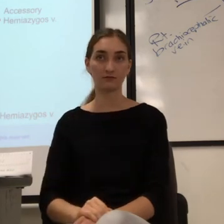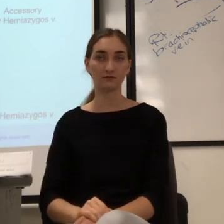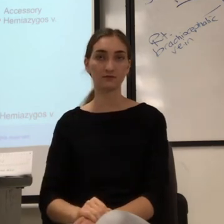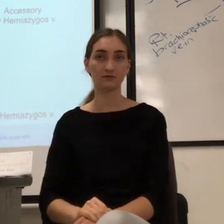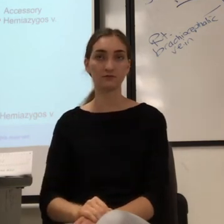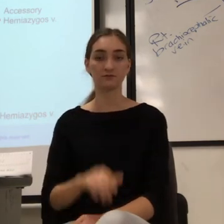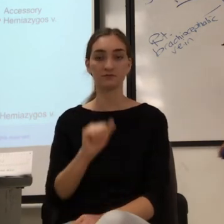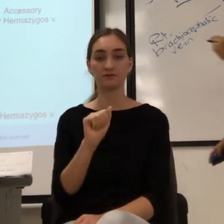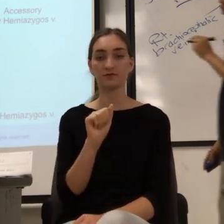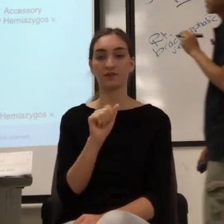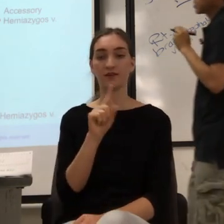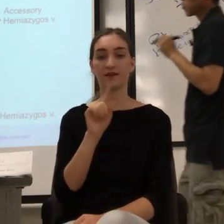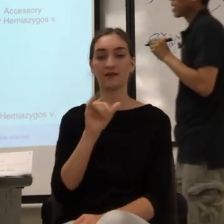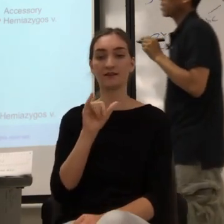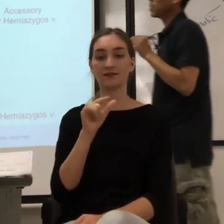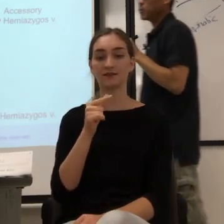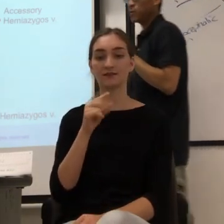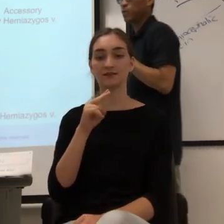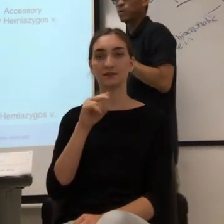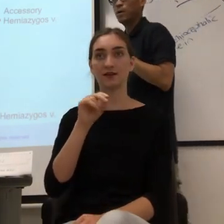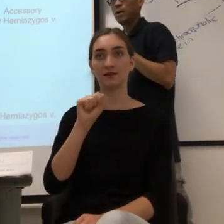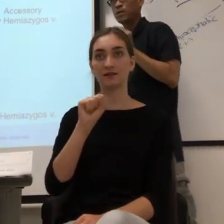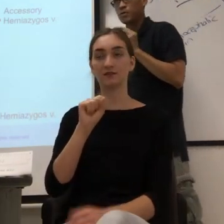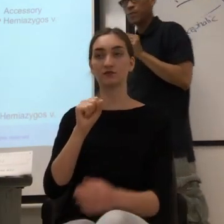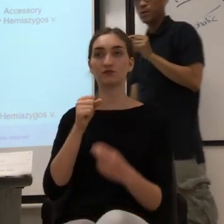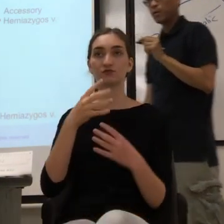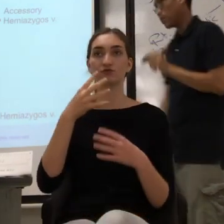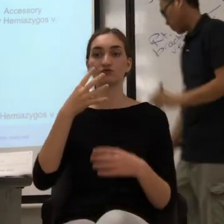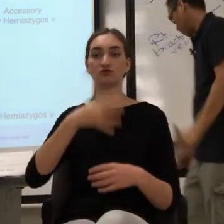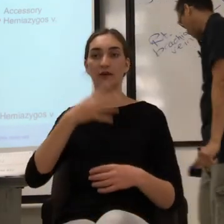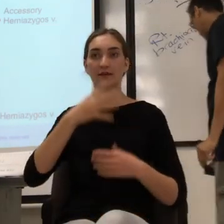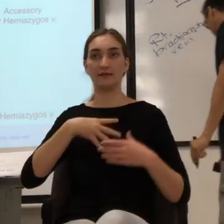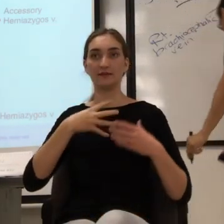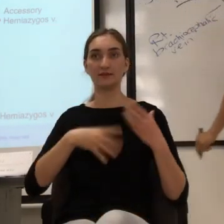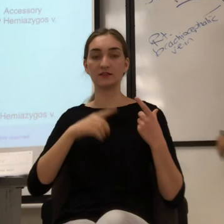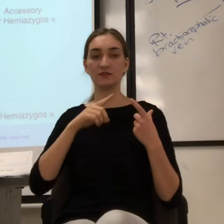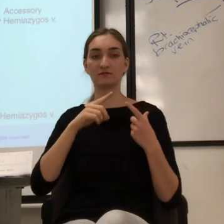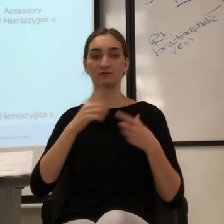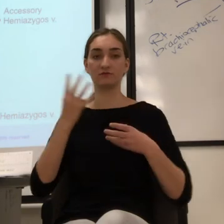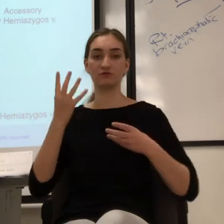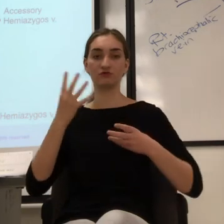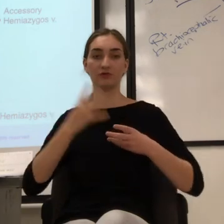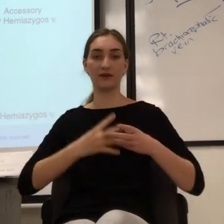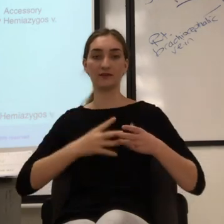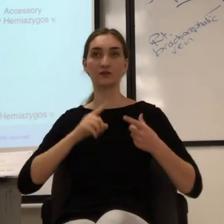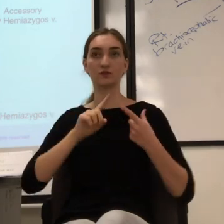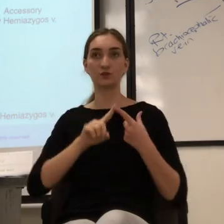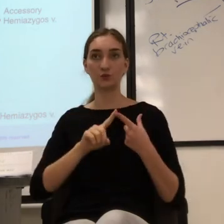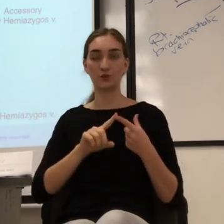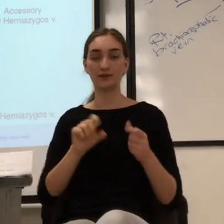The azygos vein drains directly to the superior vena cava.